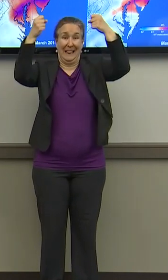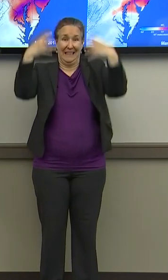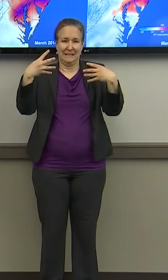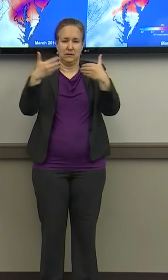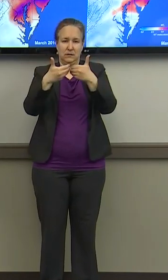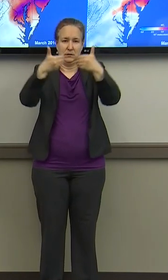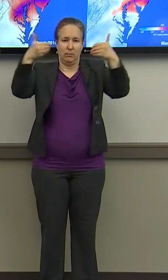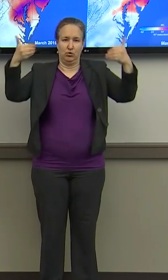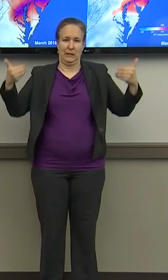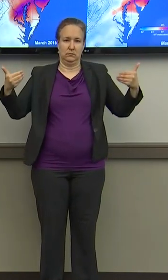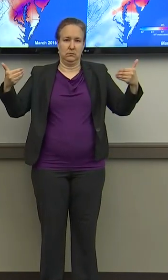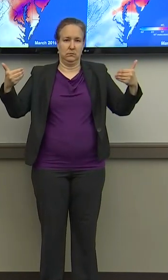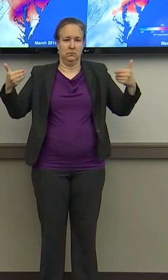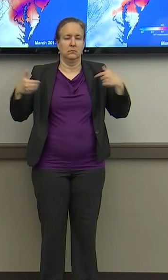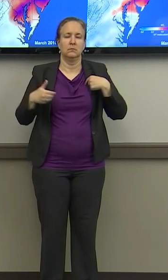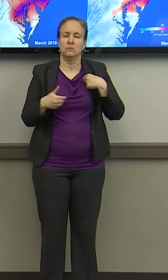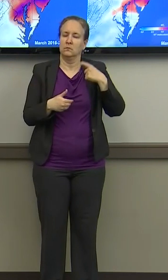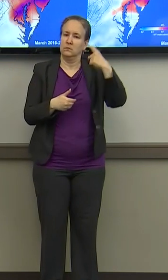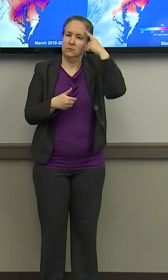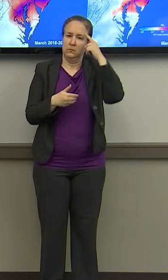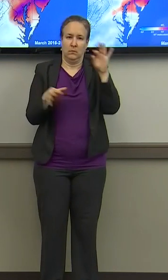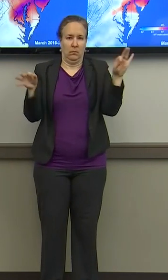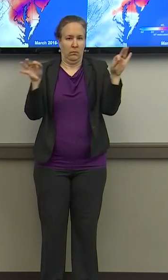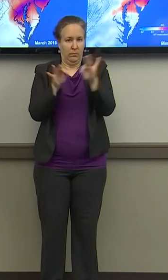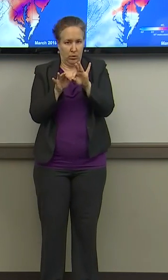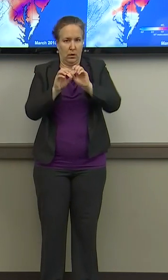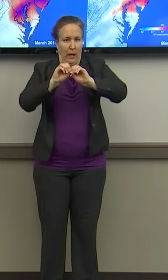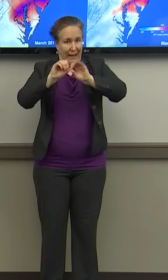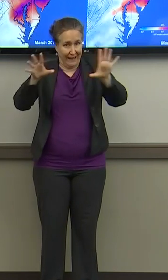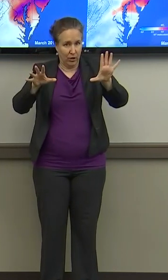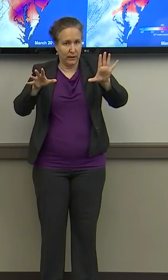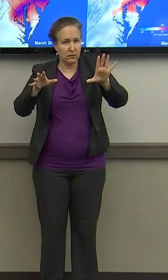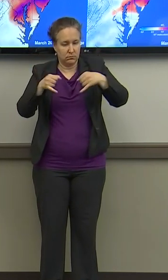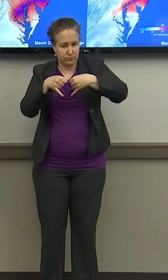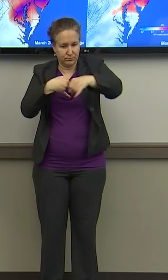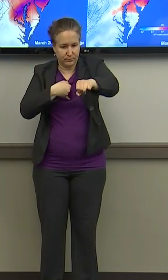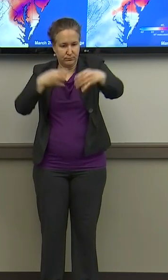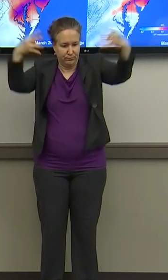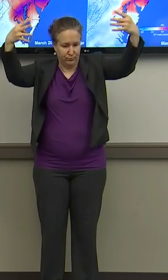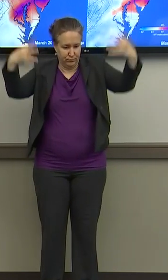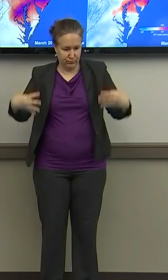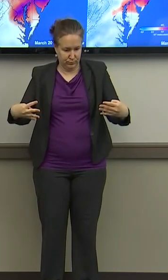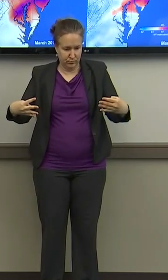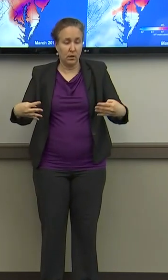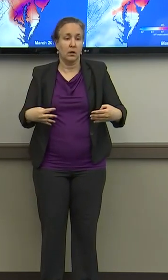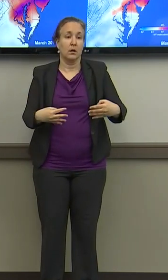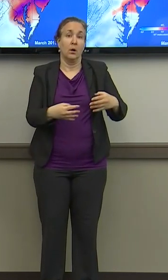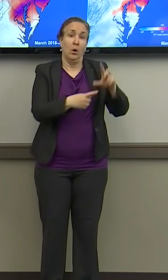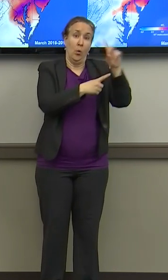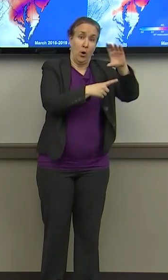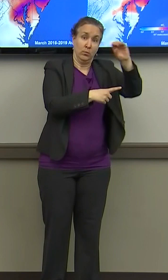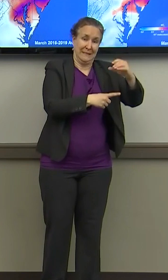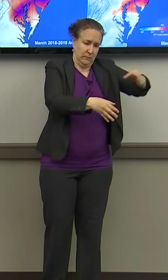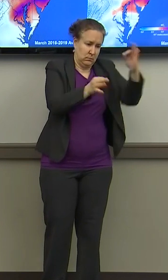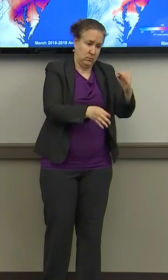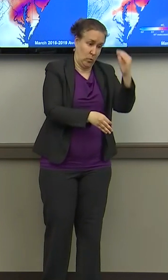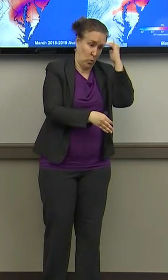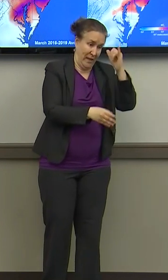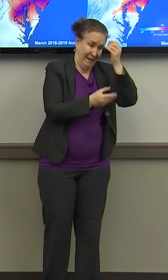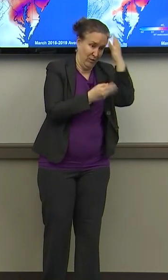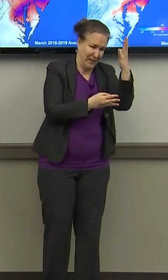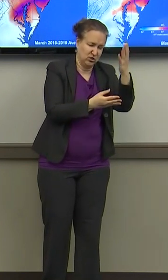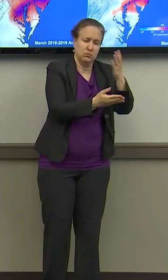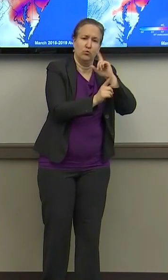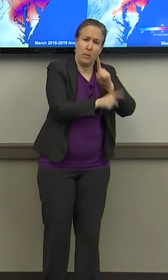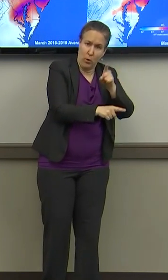lists, because I do think it's really important to report the data that we're 100% certain of, which means